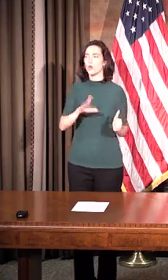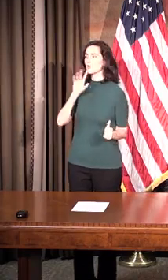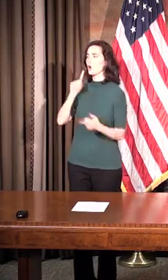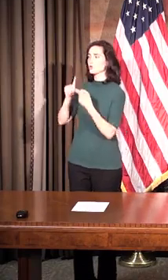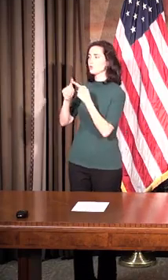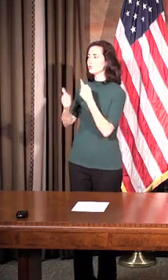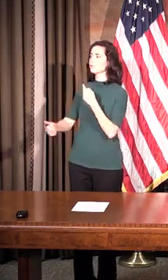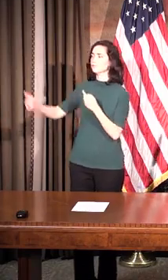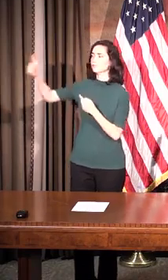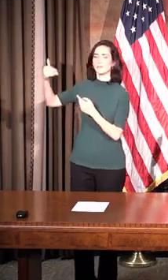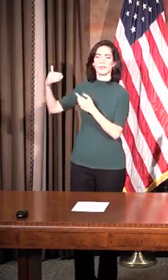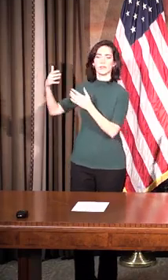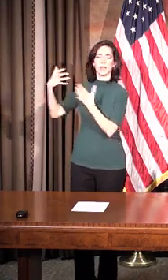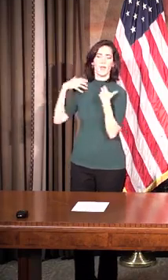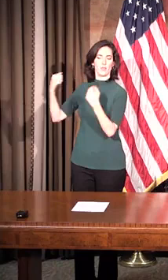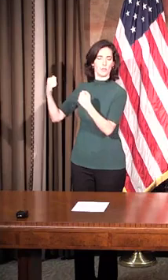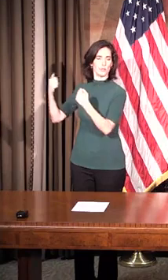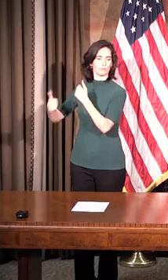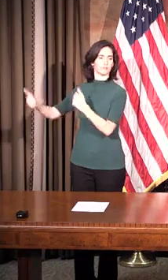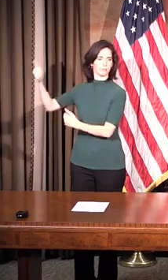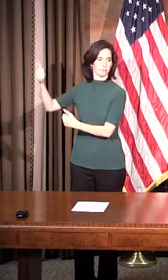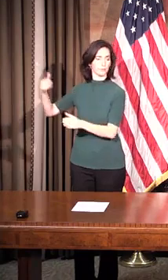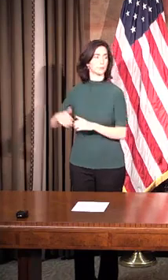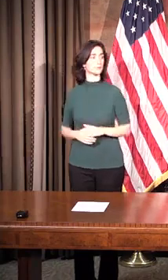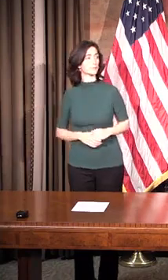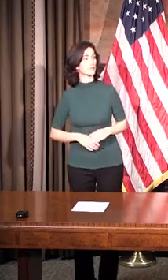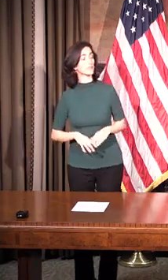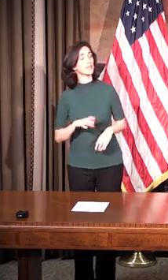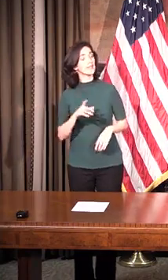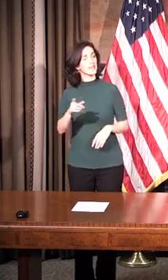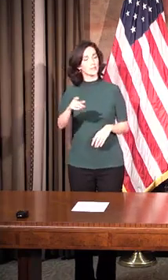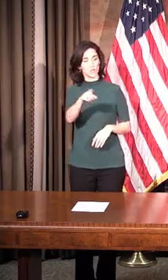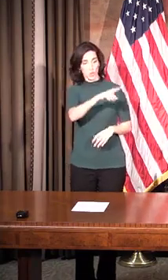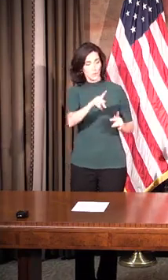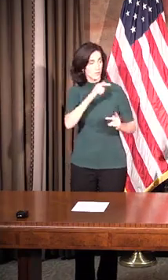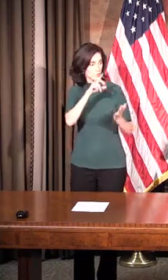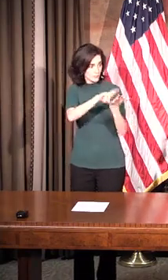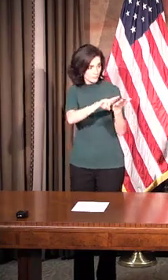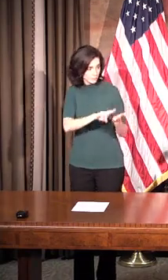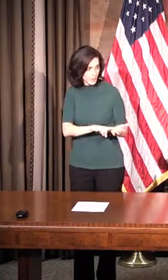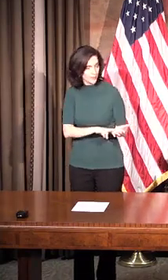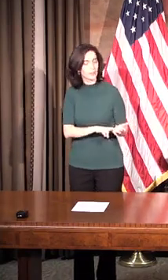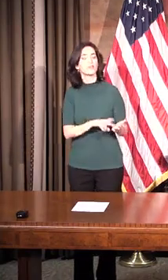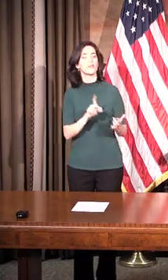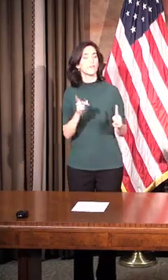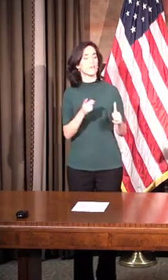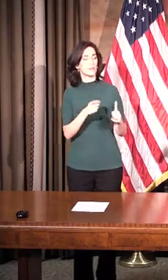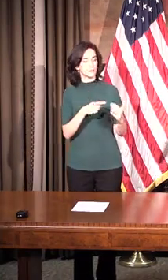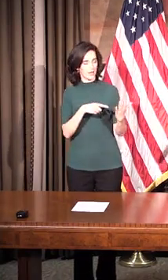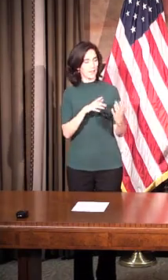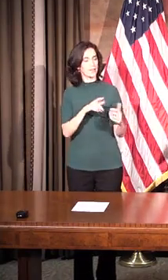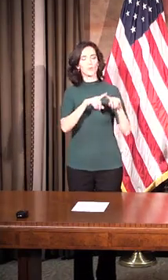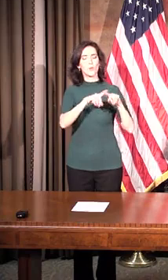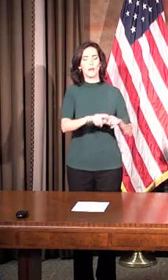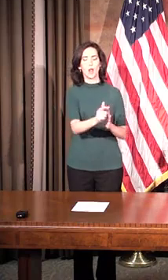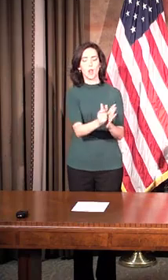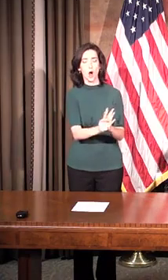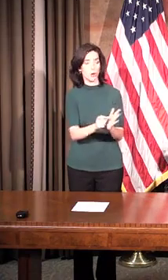the statutory scheme that they relied upon requires that they consult with the Department of Health, Office of Public